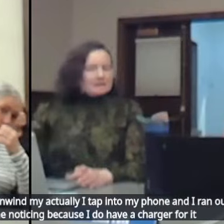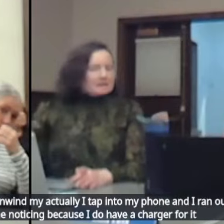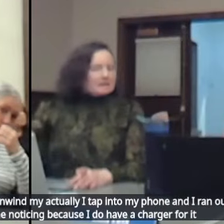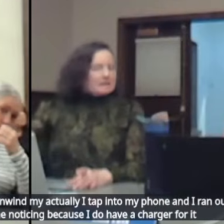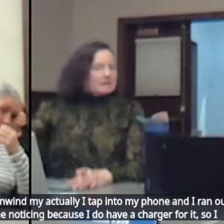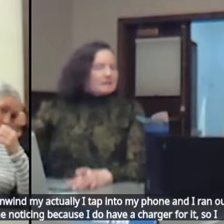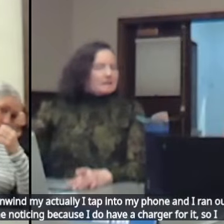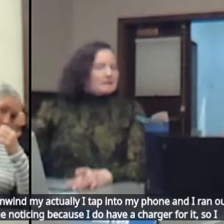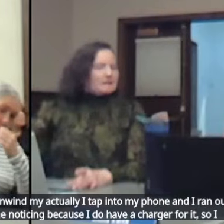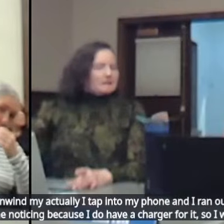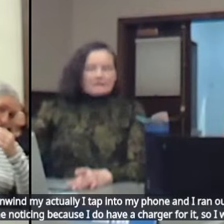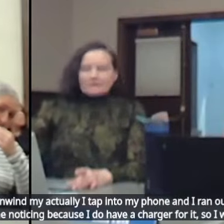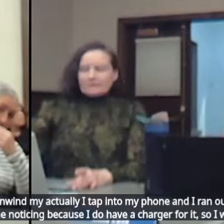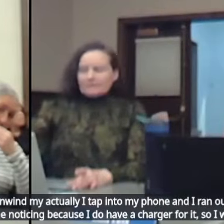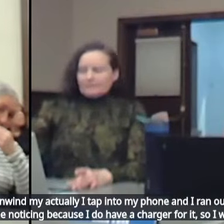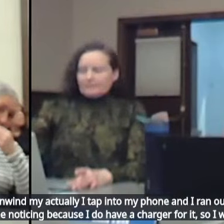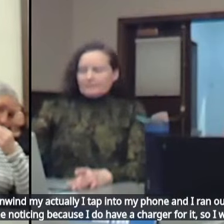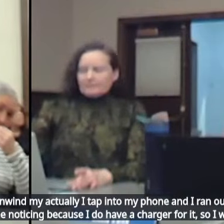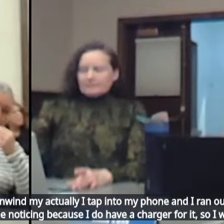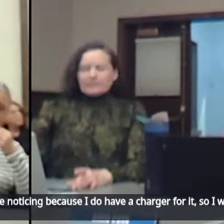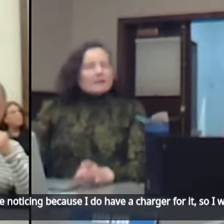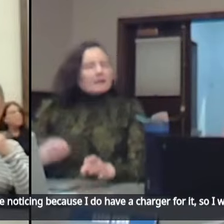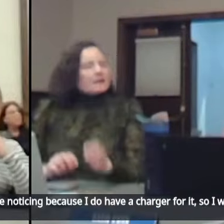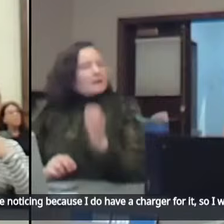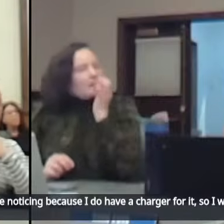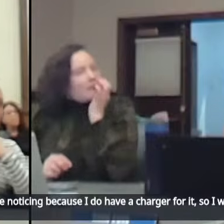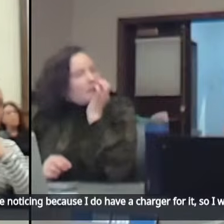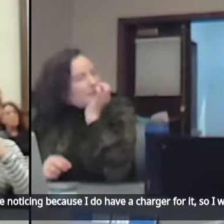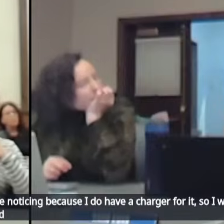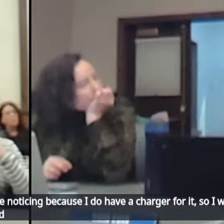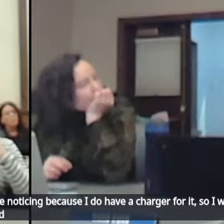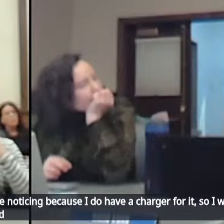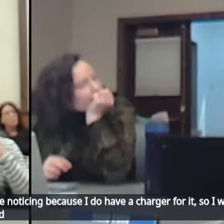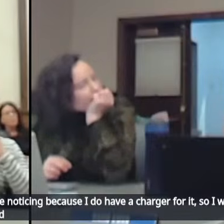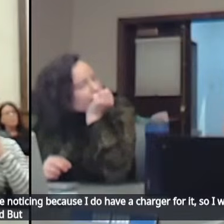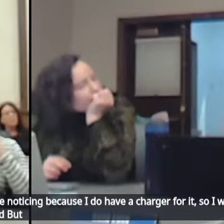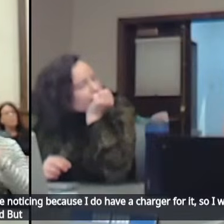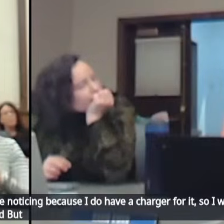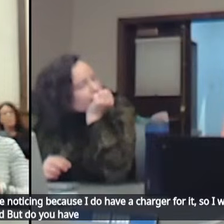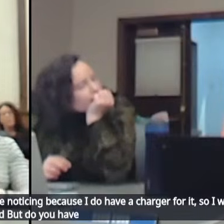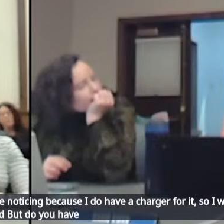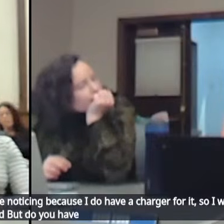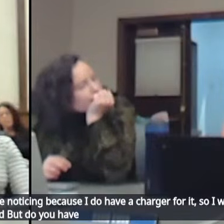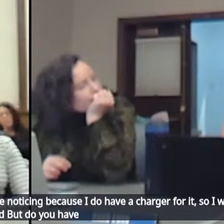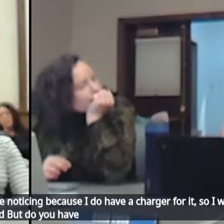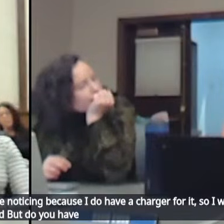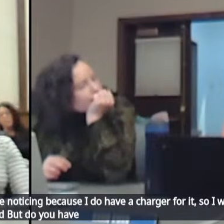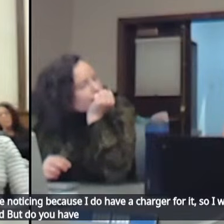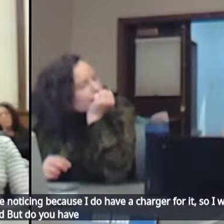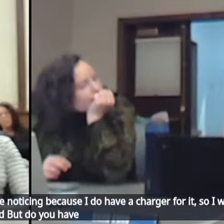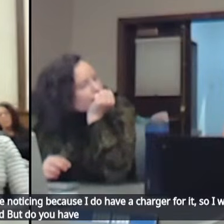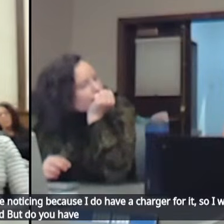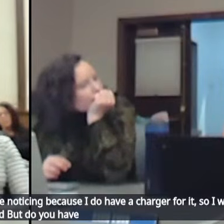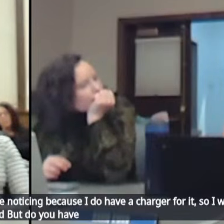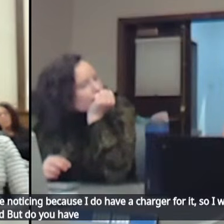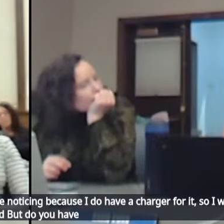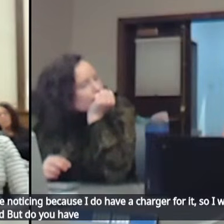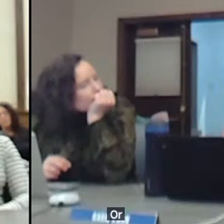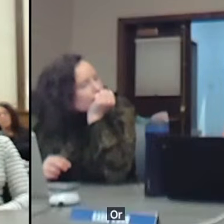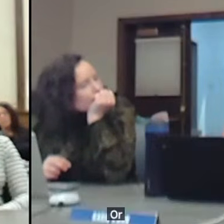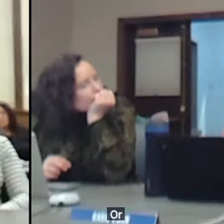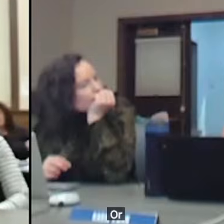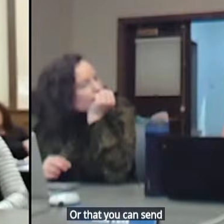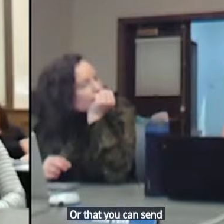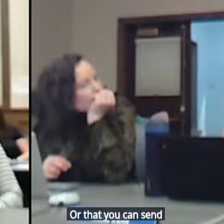I will try to get connectivity and, but do you have something? Or that you can send,